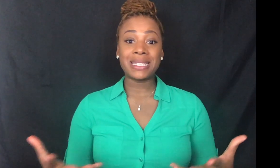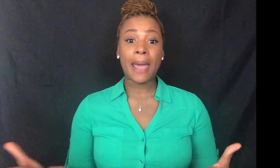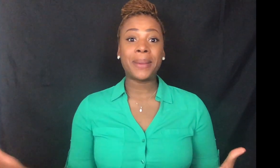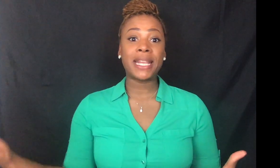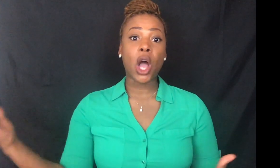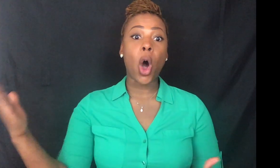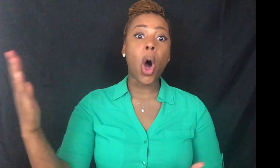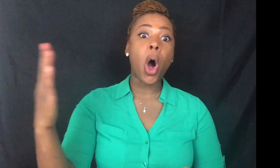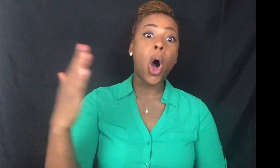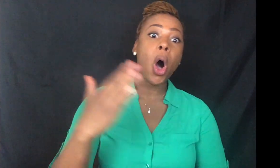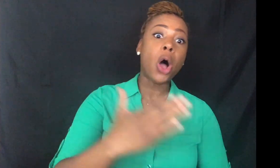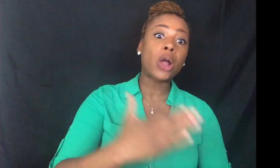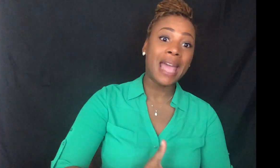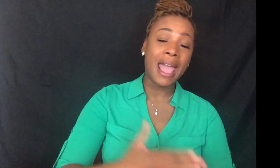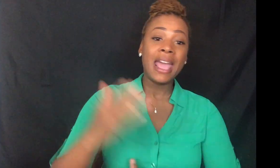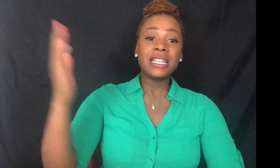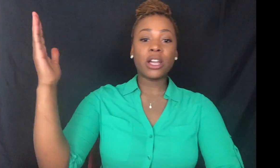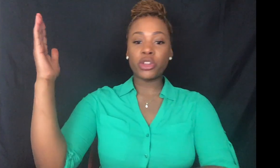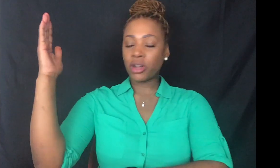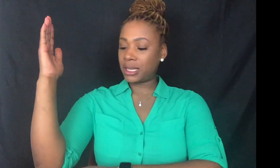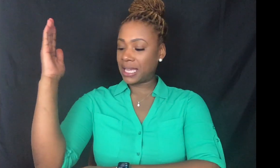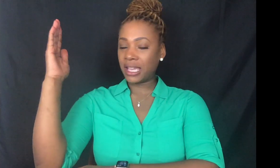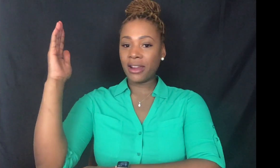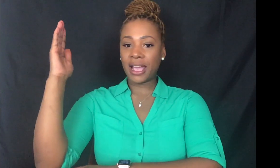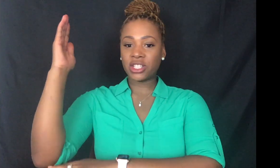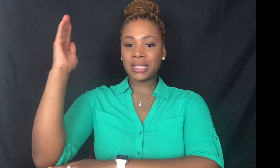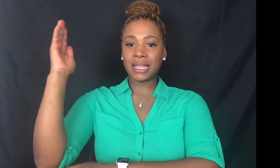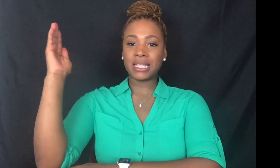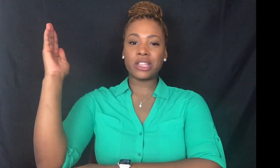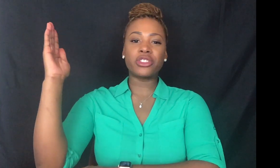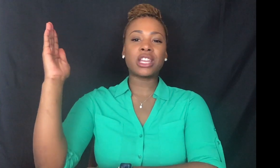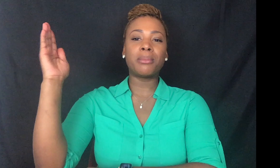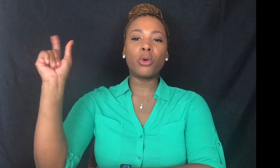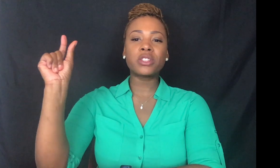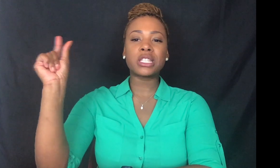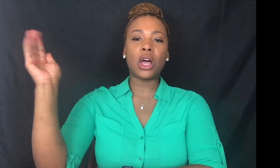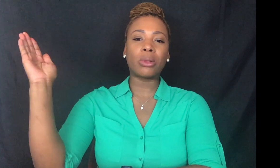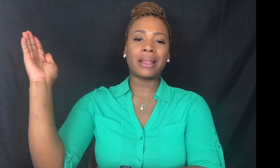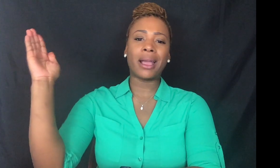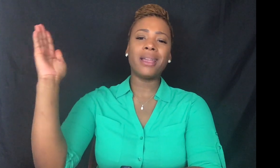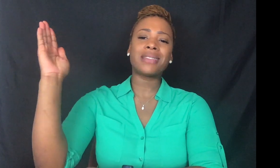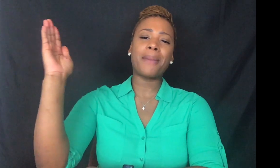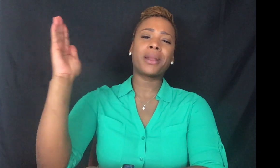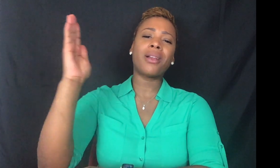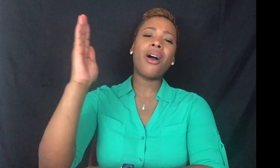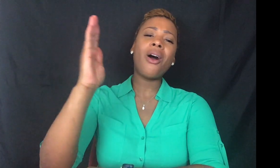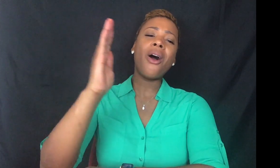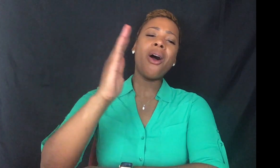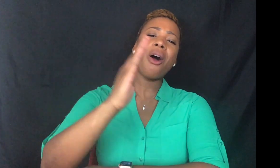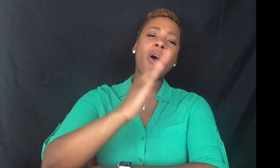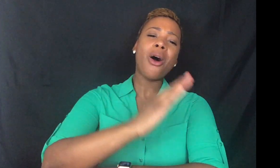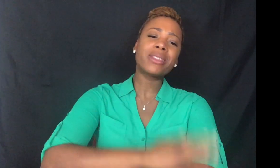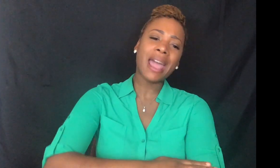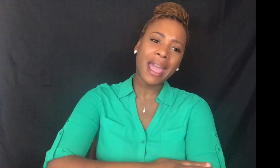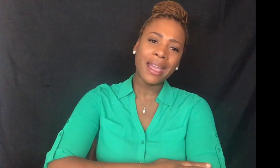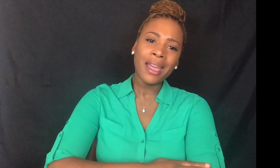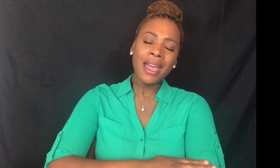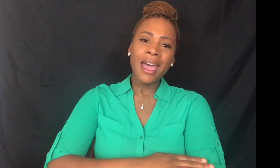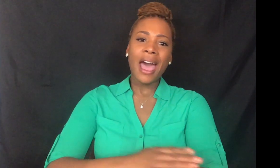happening all day. So you're going to take your hand just like this, and you're just going to move slowly like it's happening all day. I've